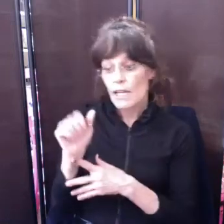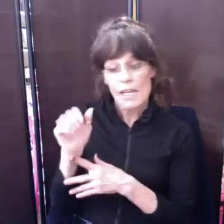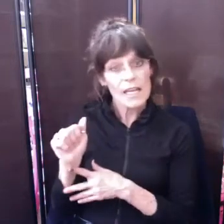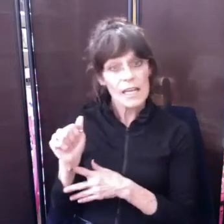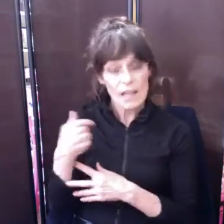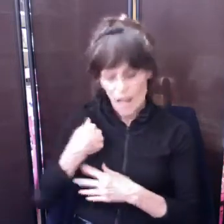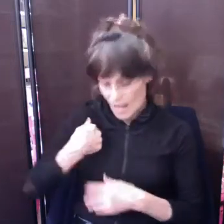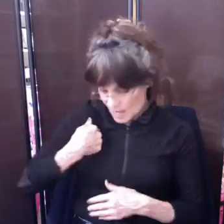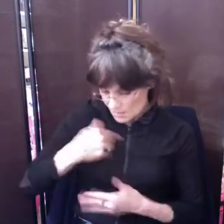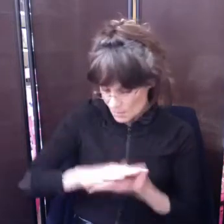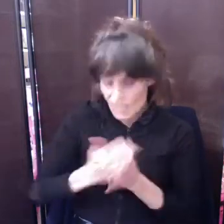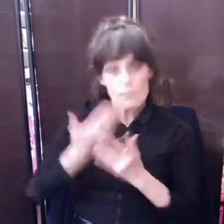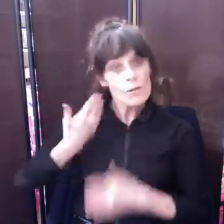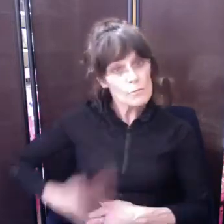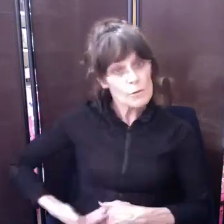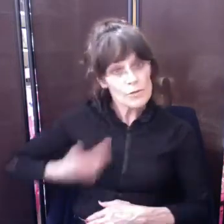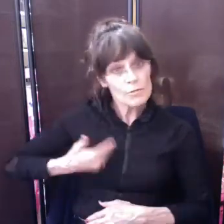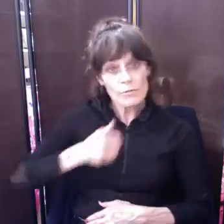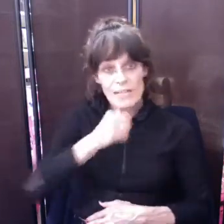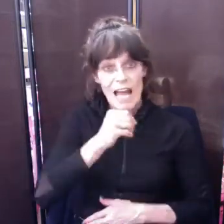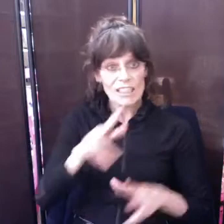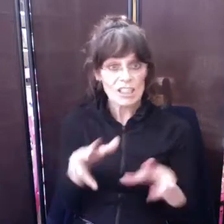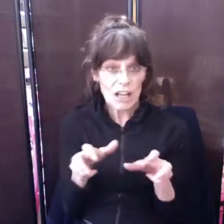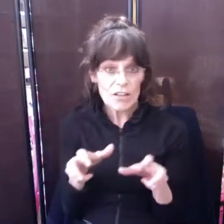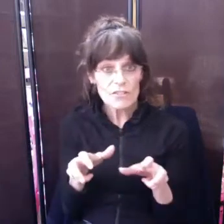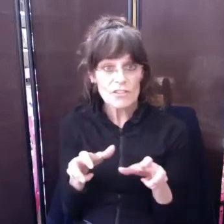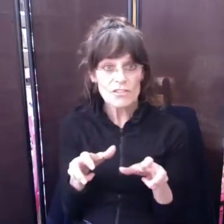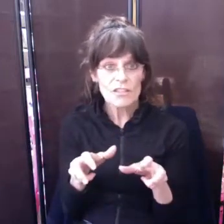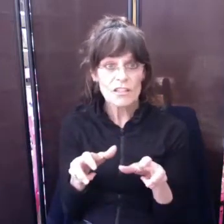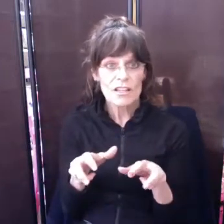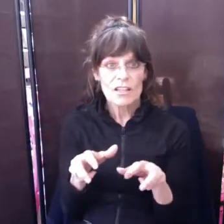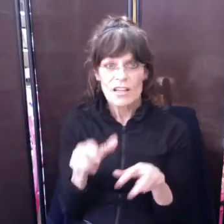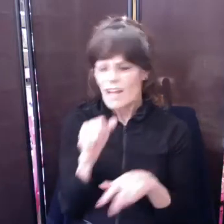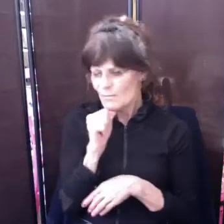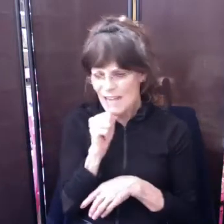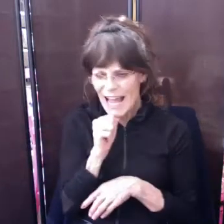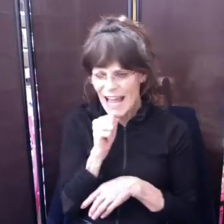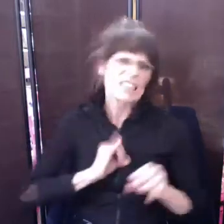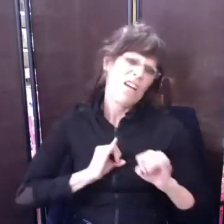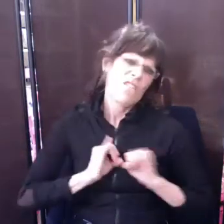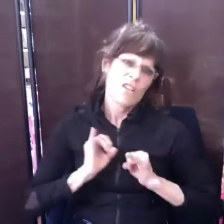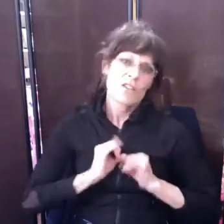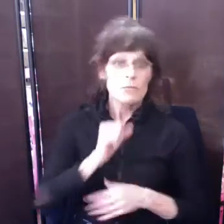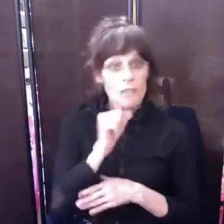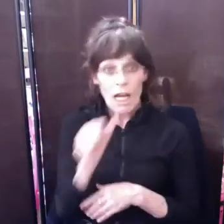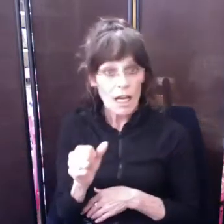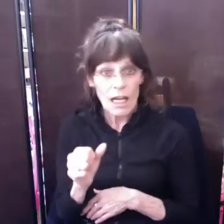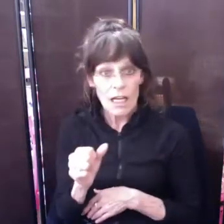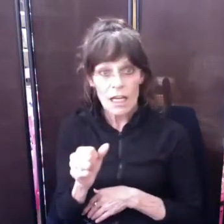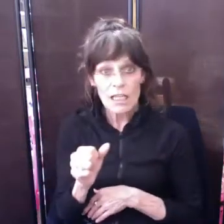was not profoundly selfish. I am no longer profoundly selfish. In fact, I'm pretty selfless a